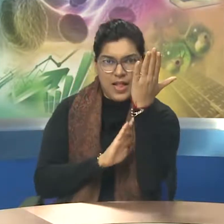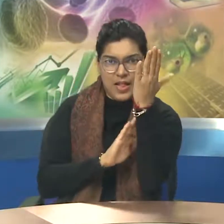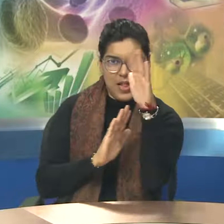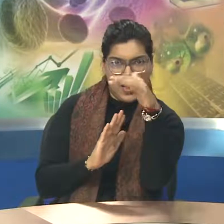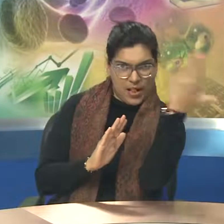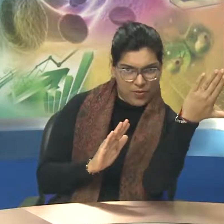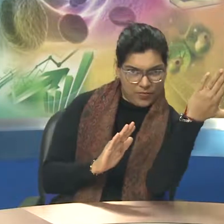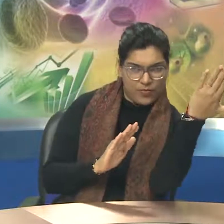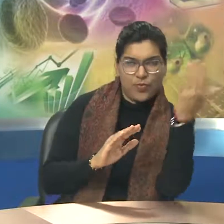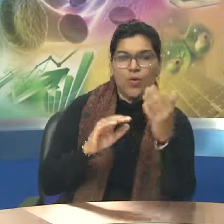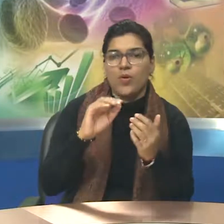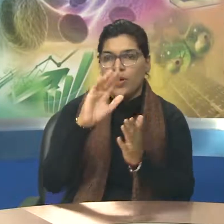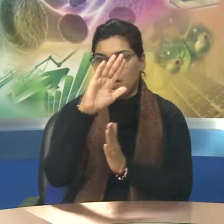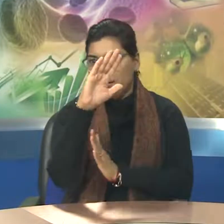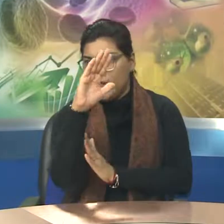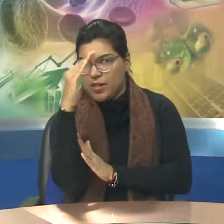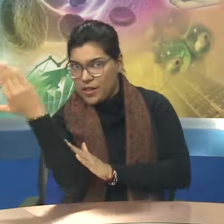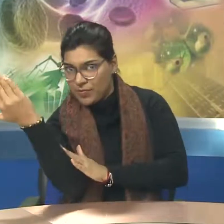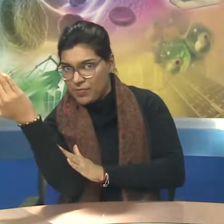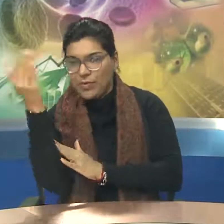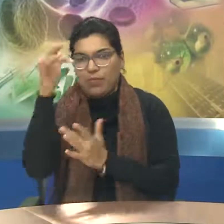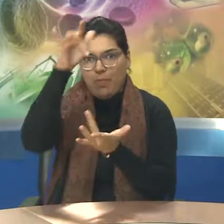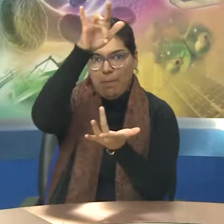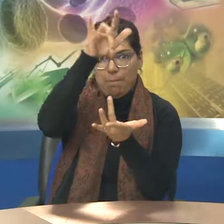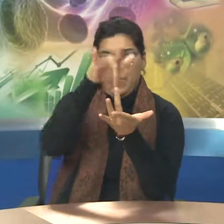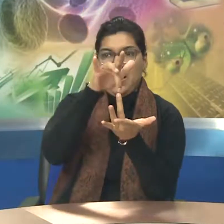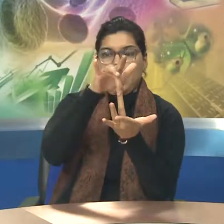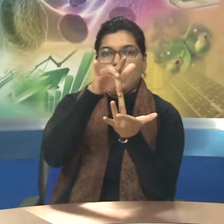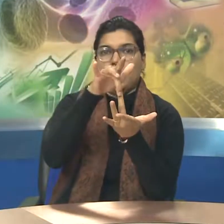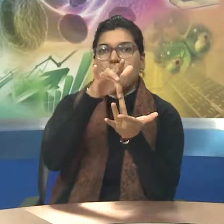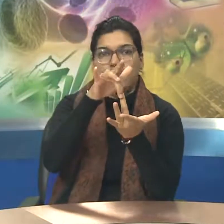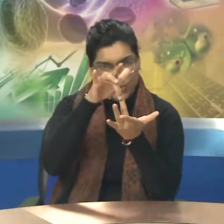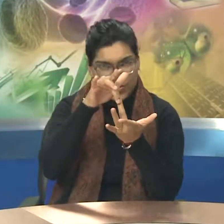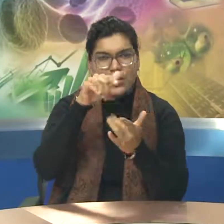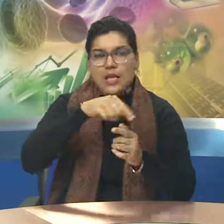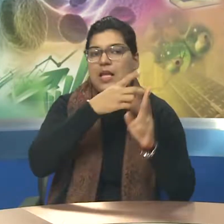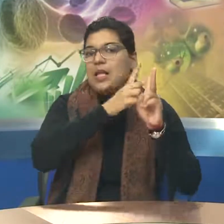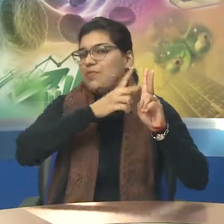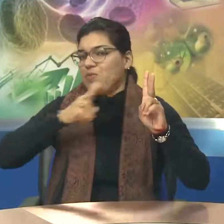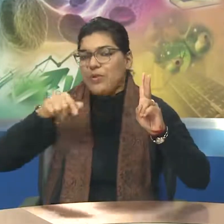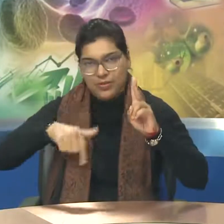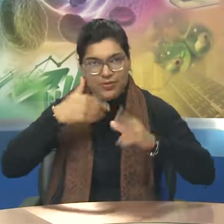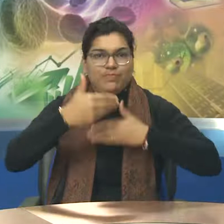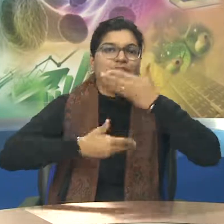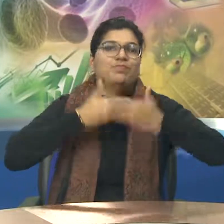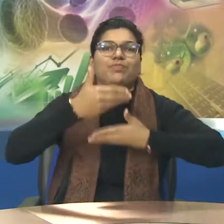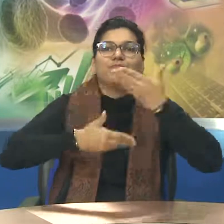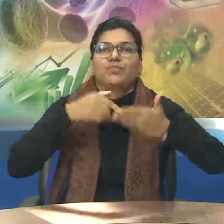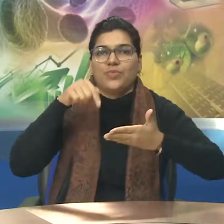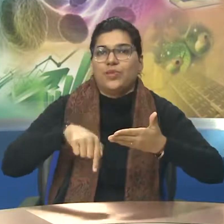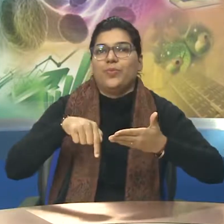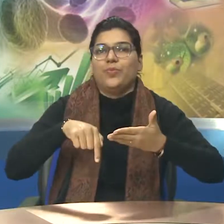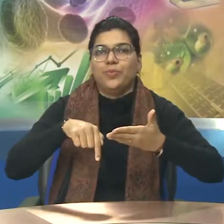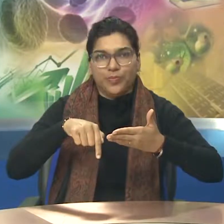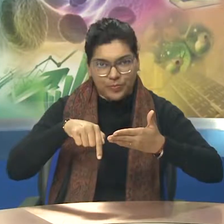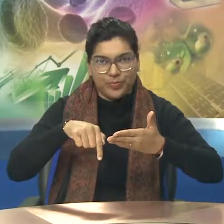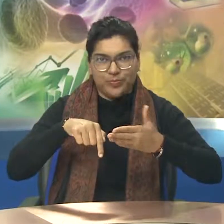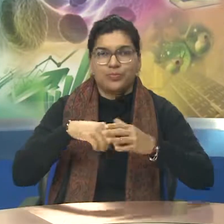From help of this scale, we can change the style of the written material. We